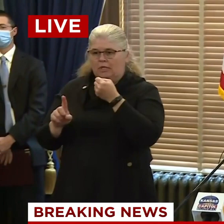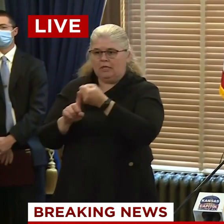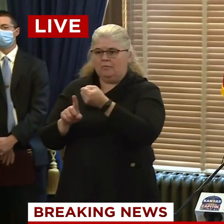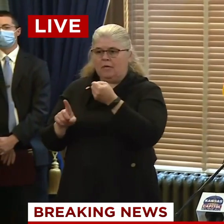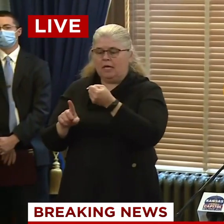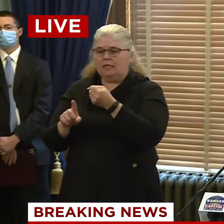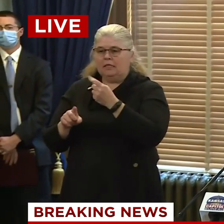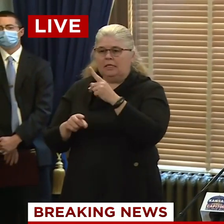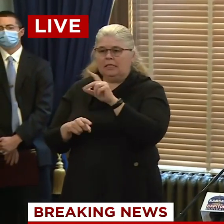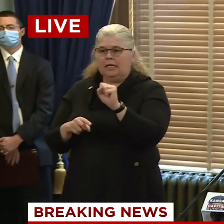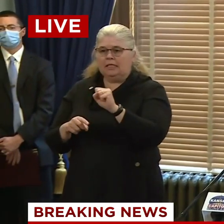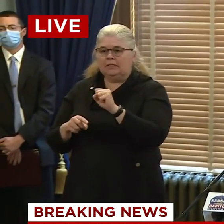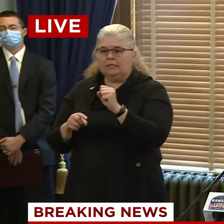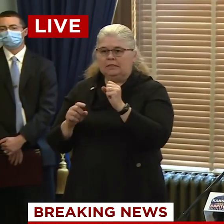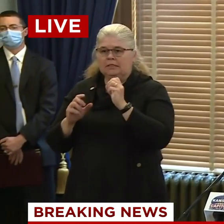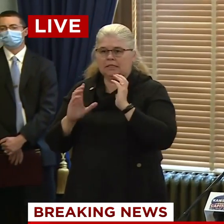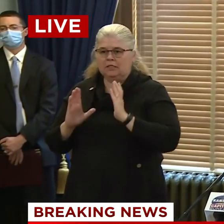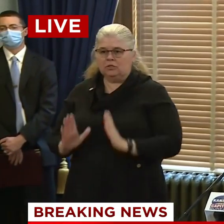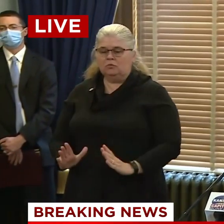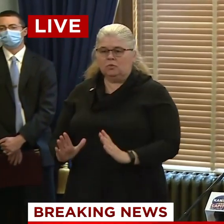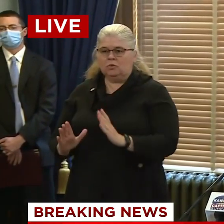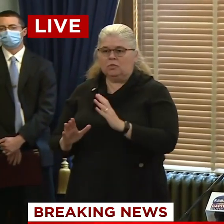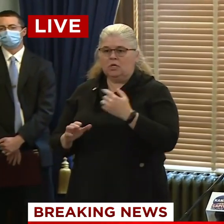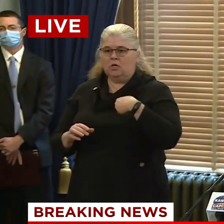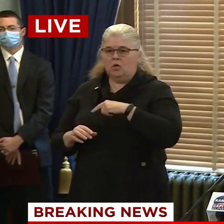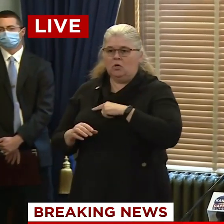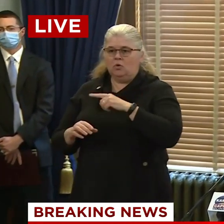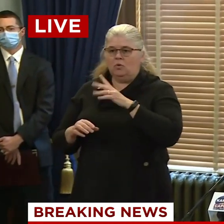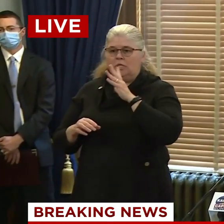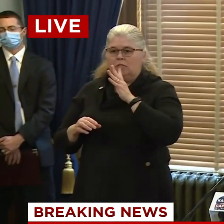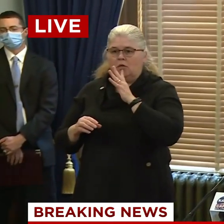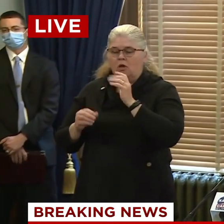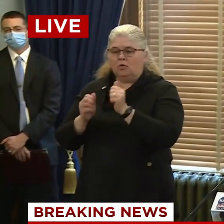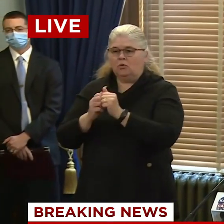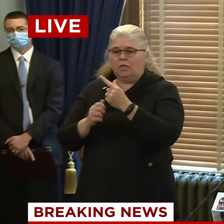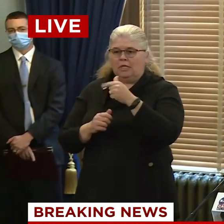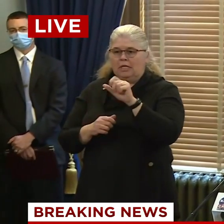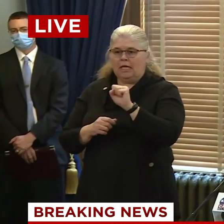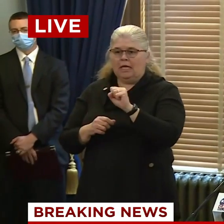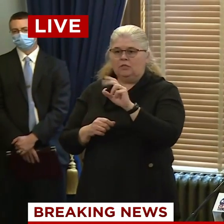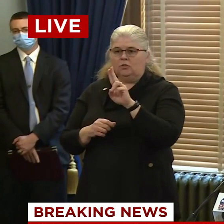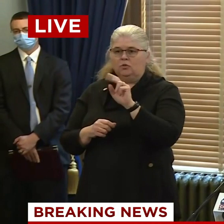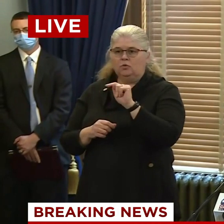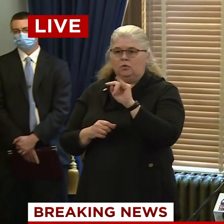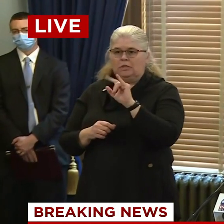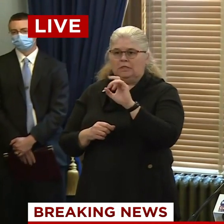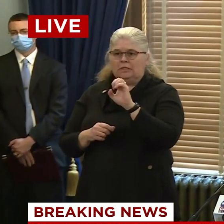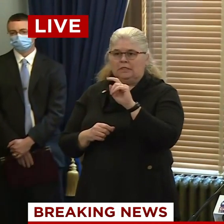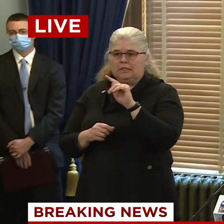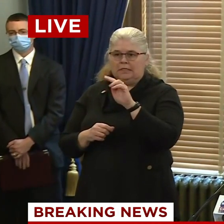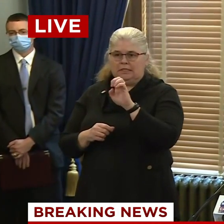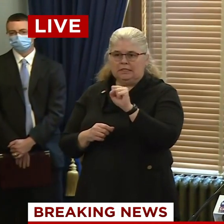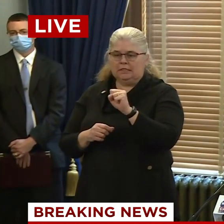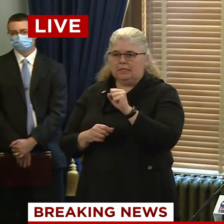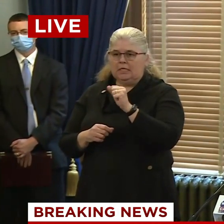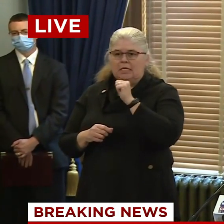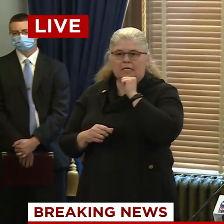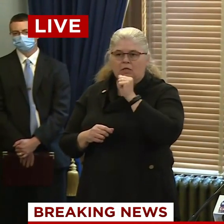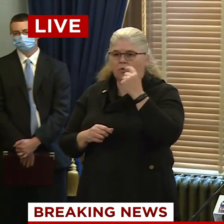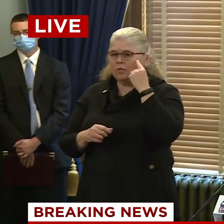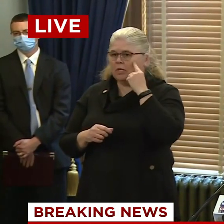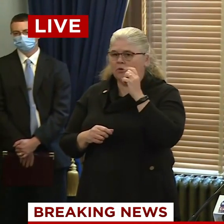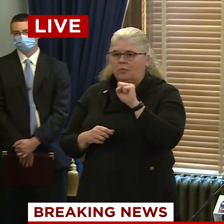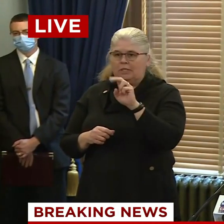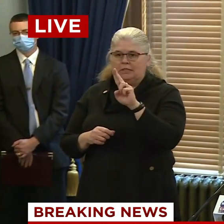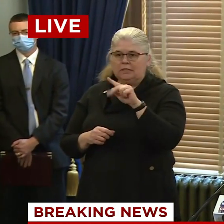Kansas customers. As we've discussed this with our gas utilities, they don't think that this is going to be a supply issue, and that